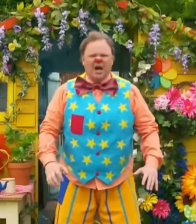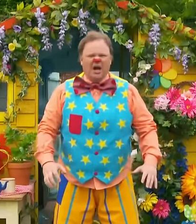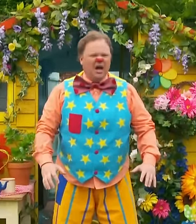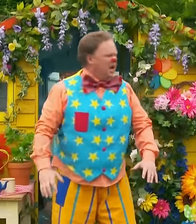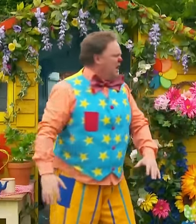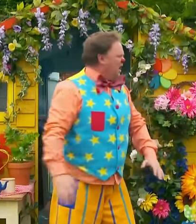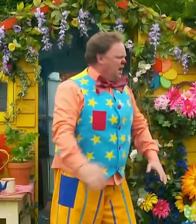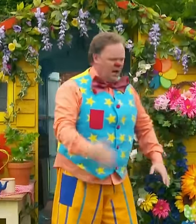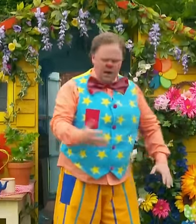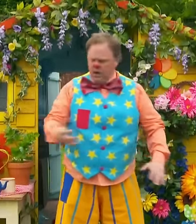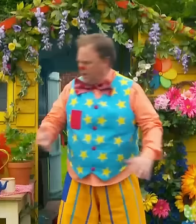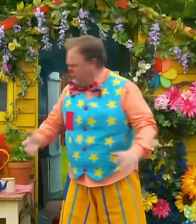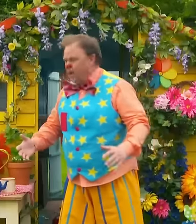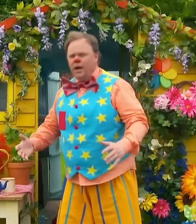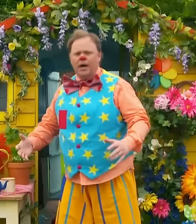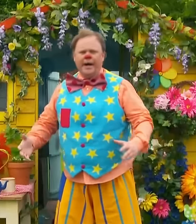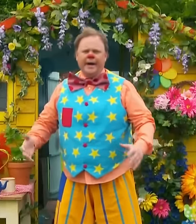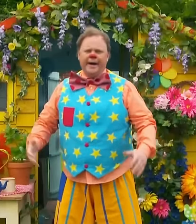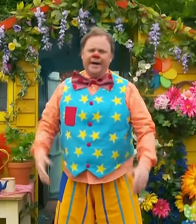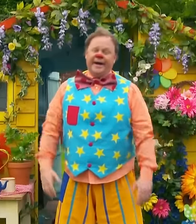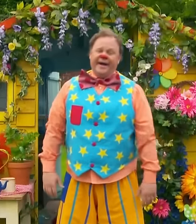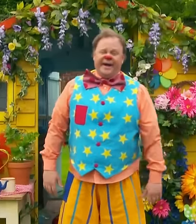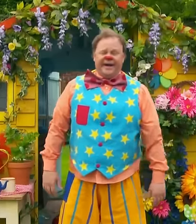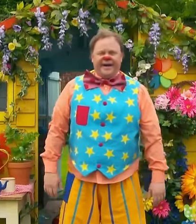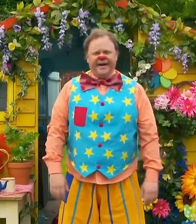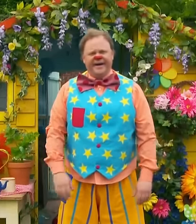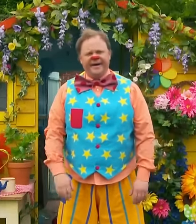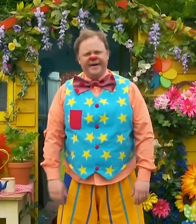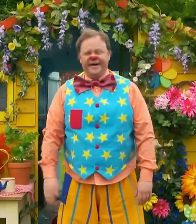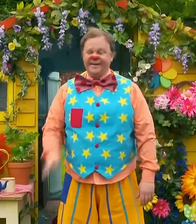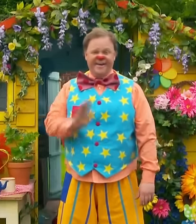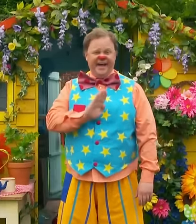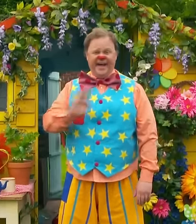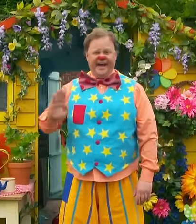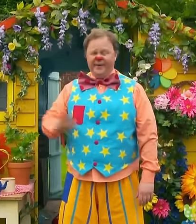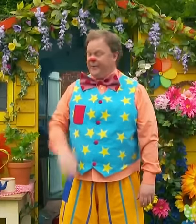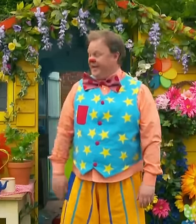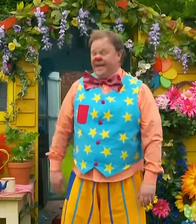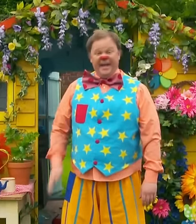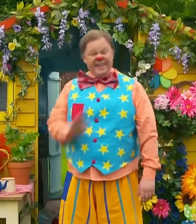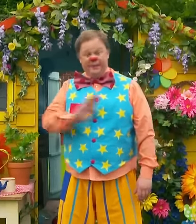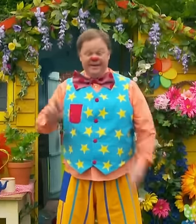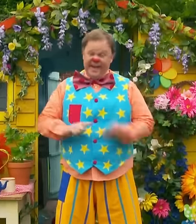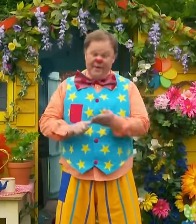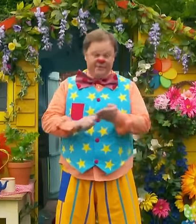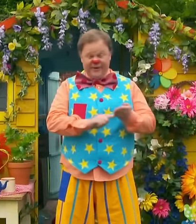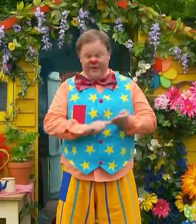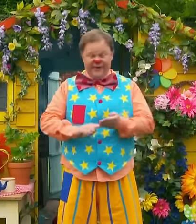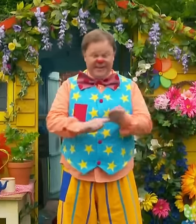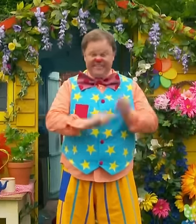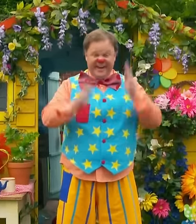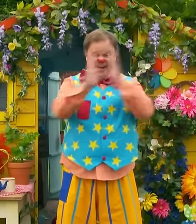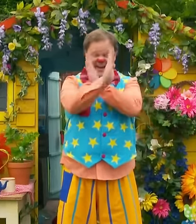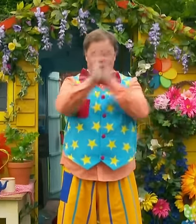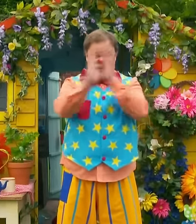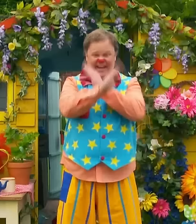Were there new toys in the shed, Mr. Tumble? No! There were no toys hiding